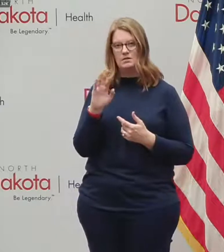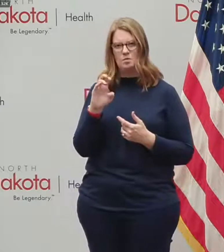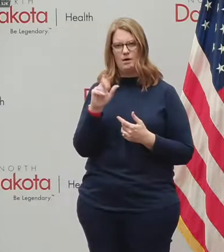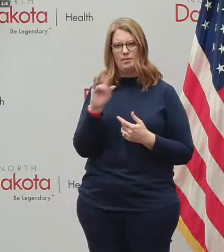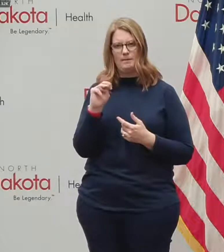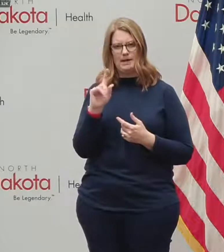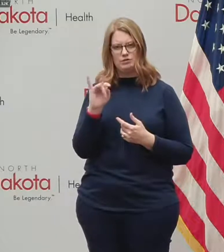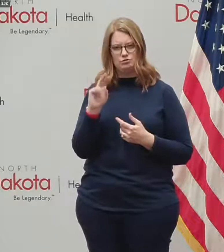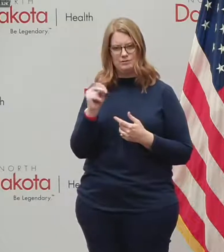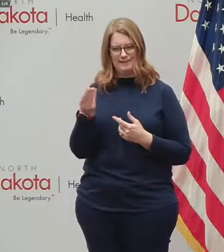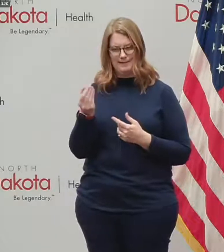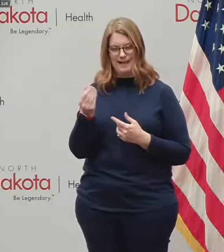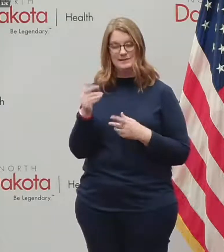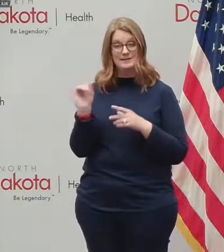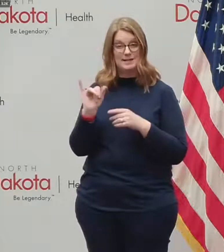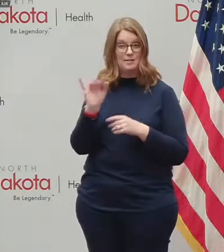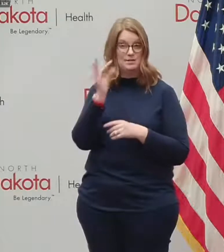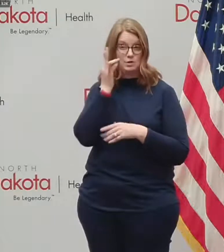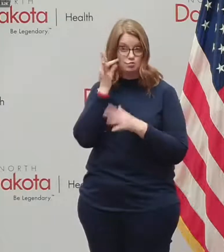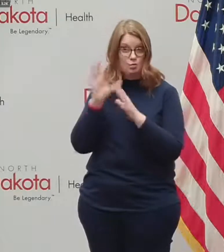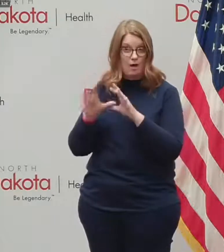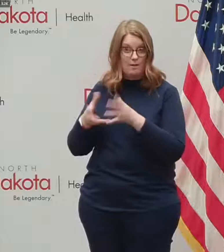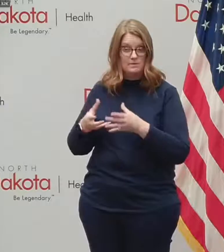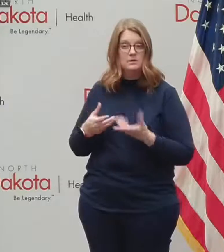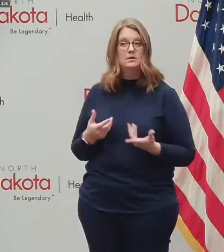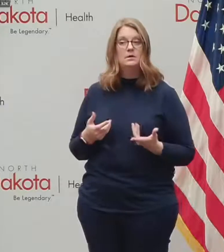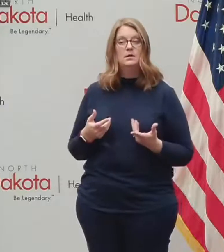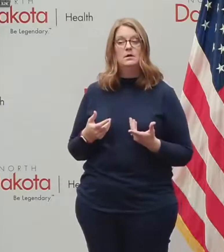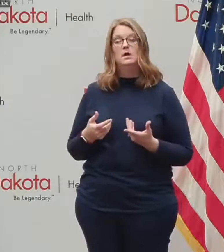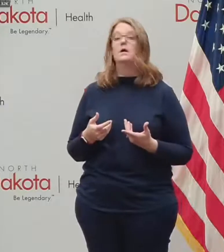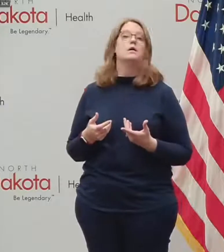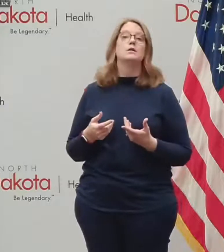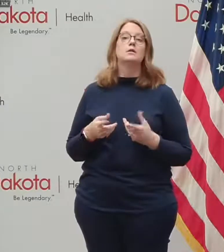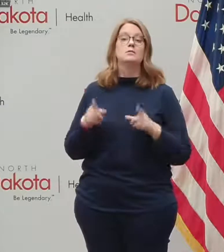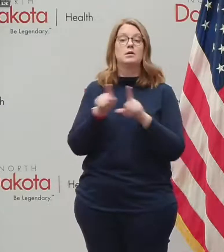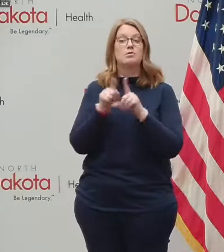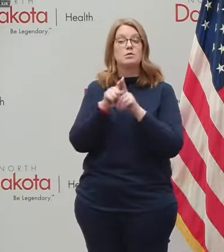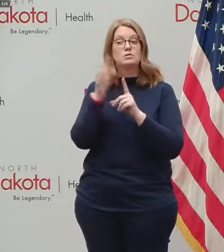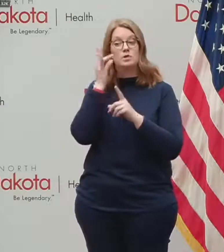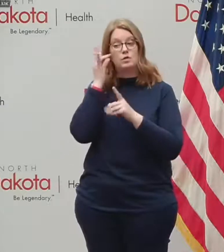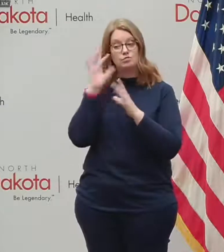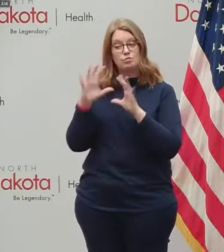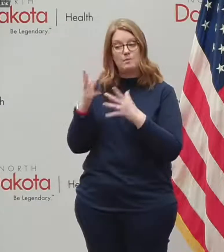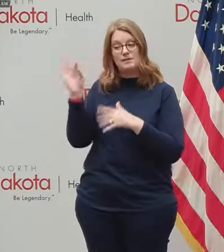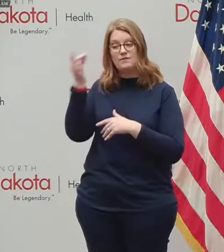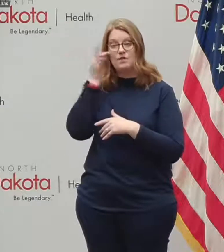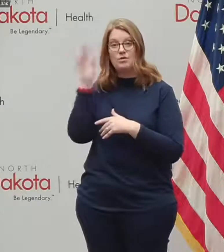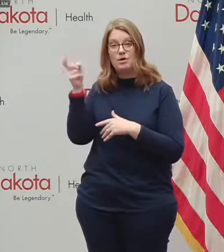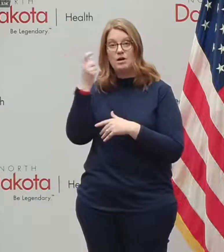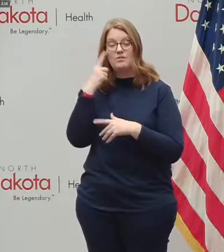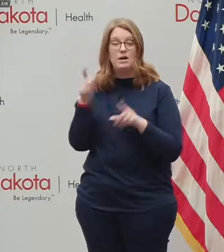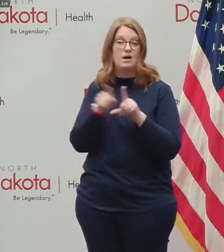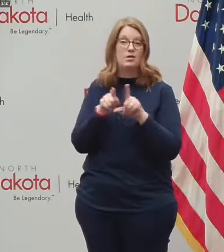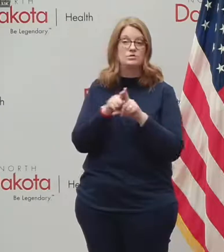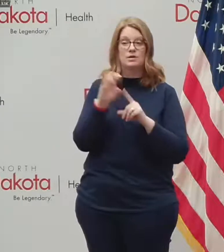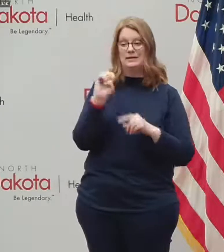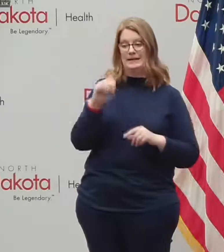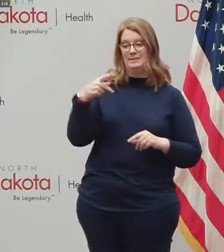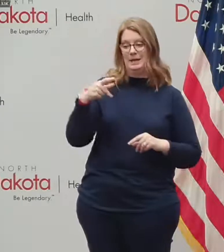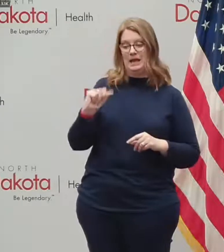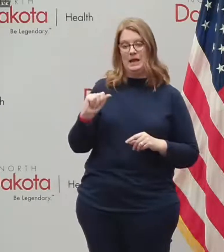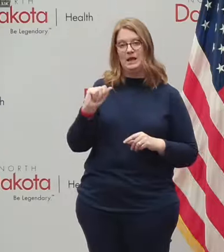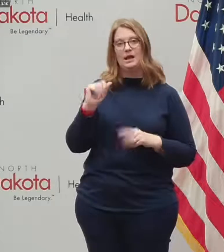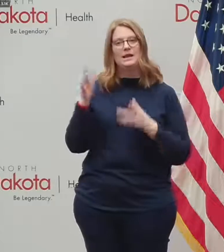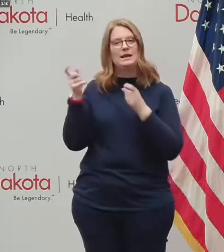and as do the tribes, big interface between the tribes and the federal government, and then of course the EPA, and well, Administrator